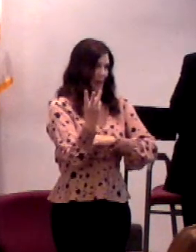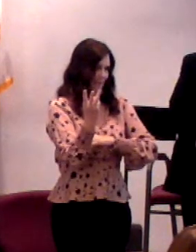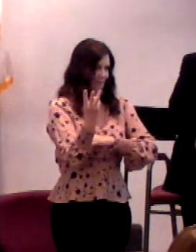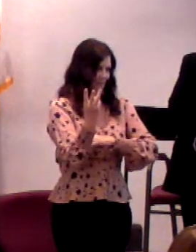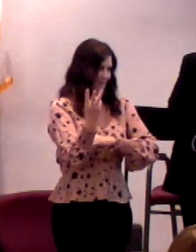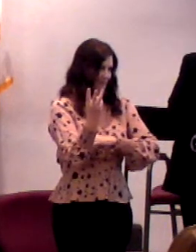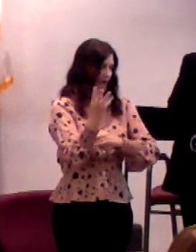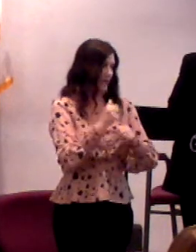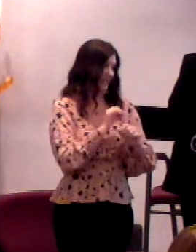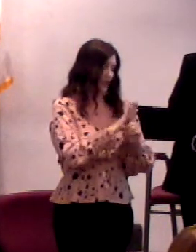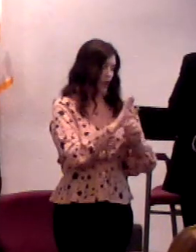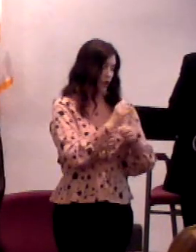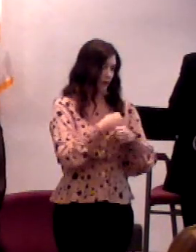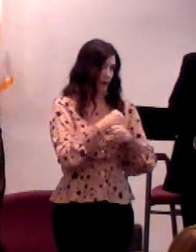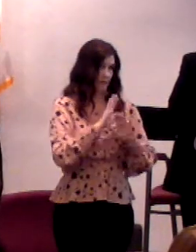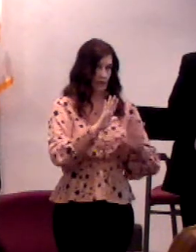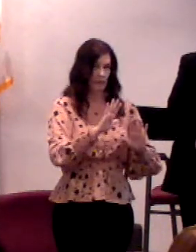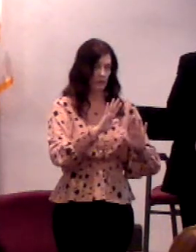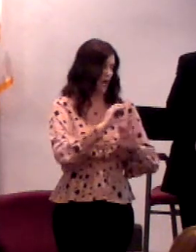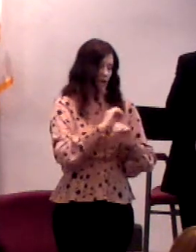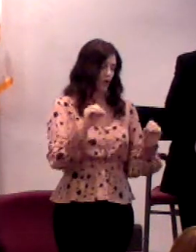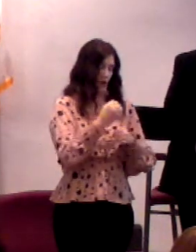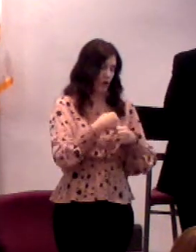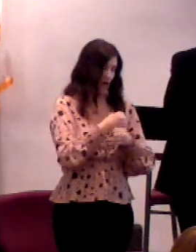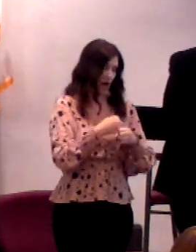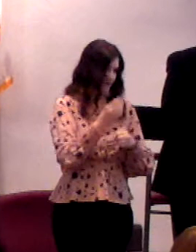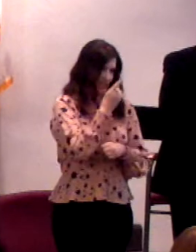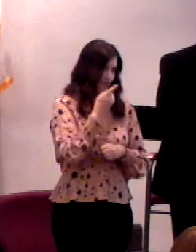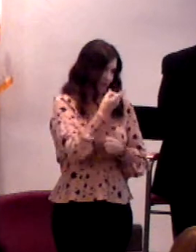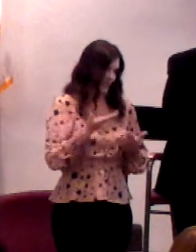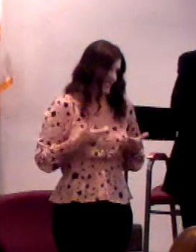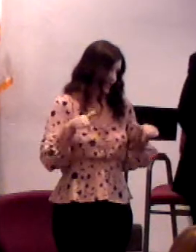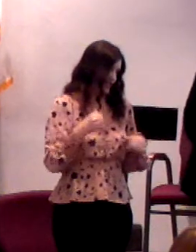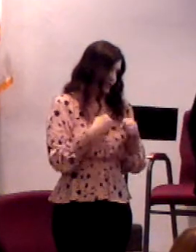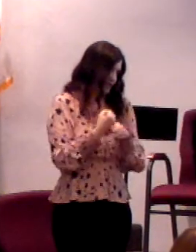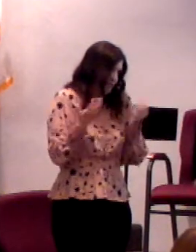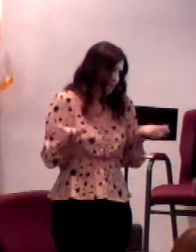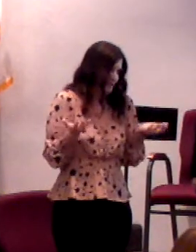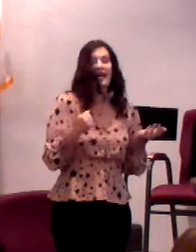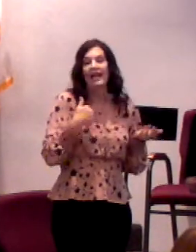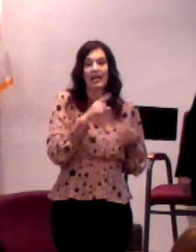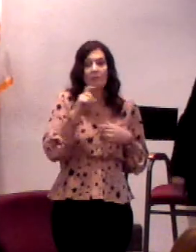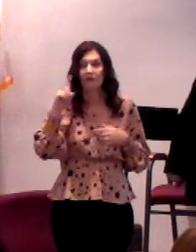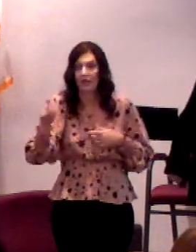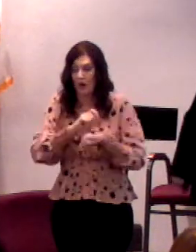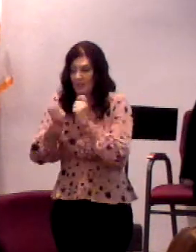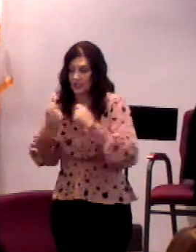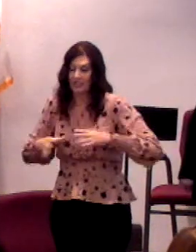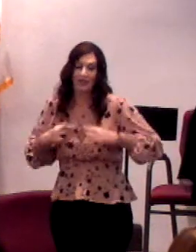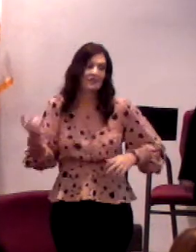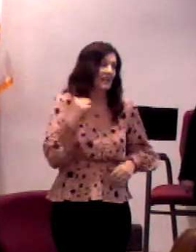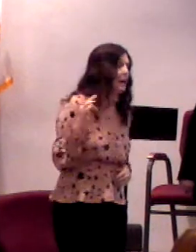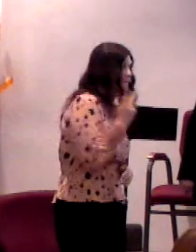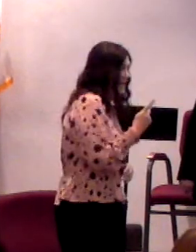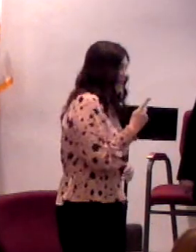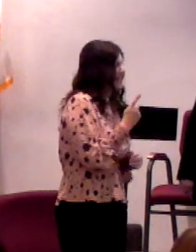get your own coffee. No coffee and donuts here this year. Then I'm going to run home and change clothes and come back, probably with